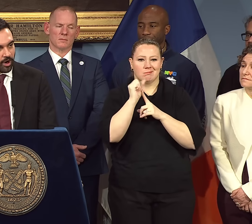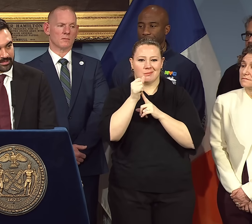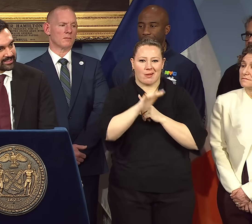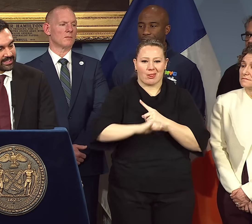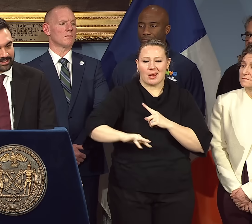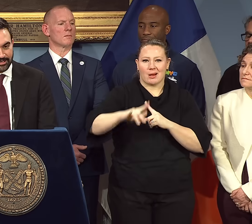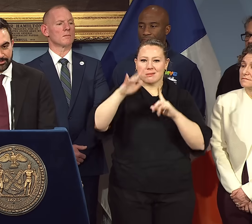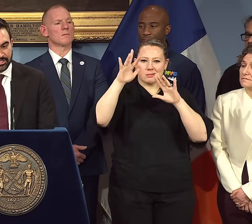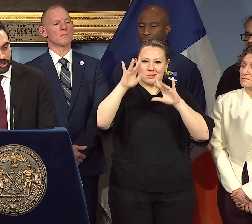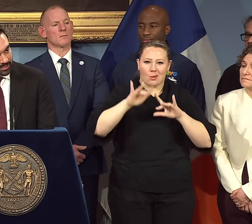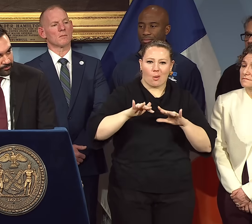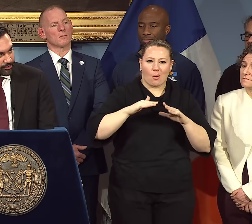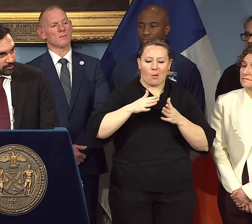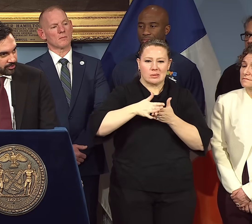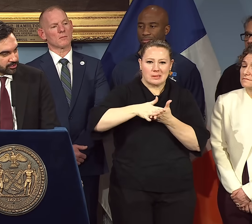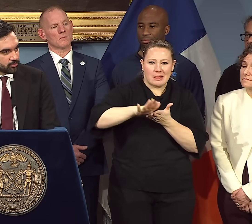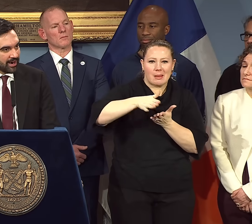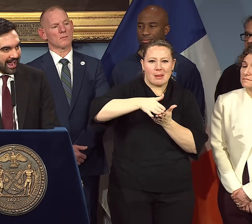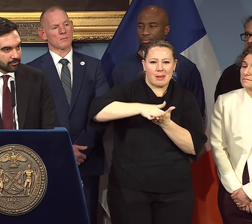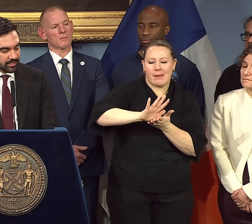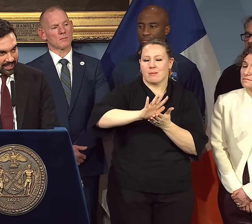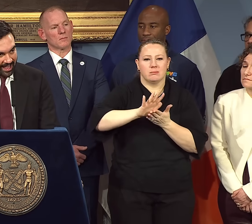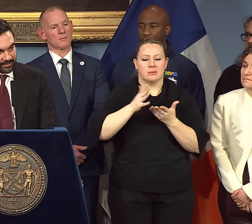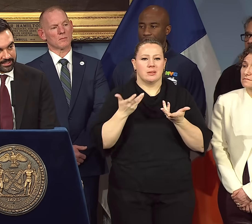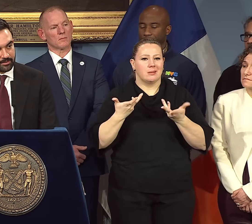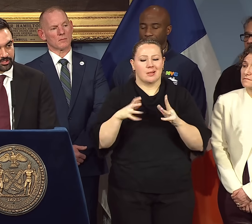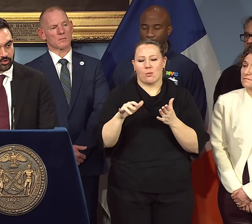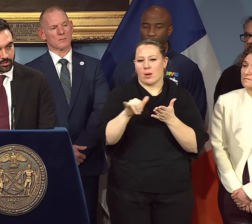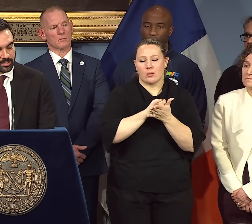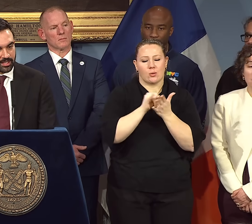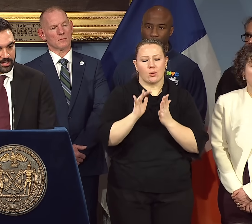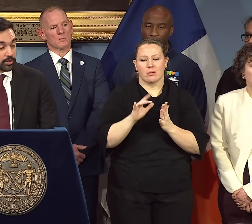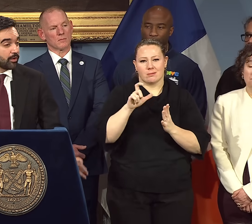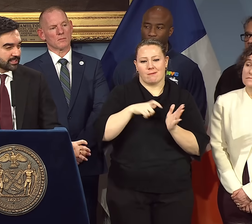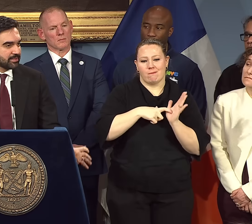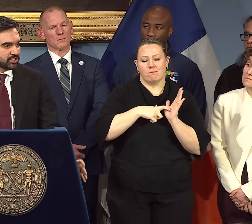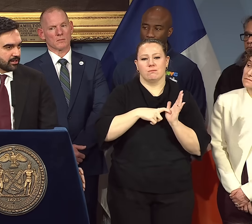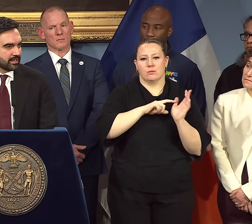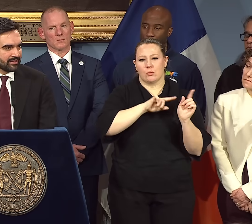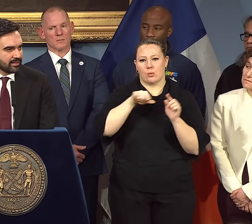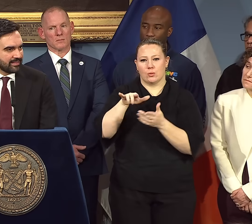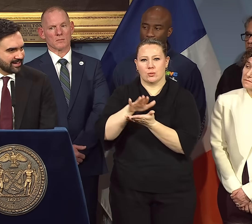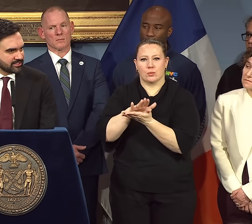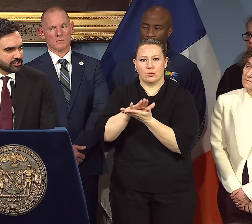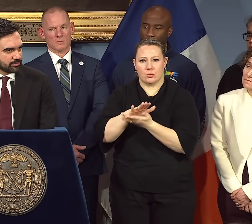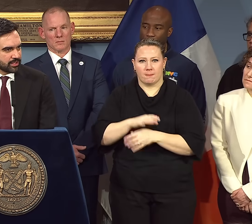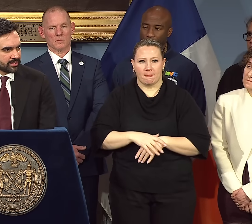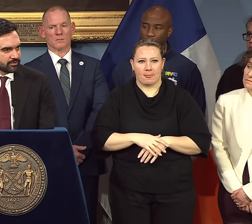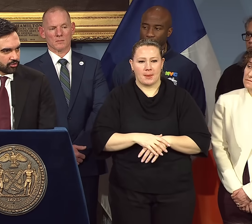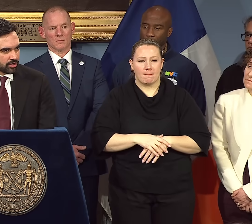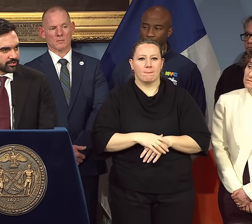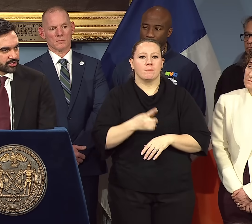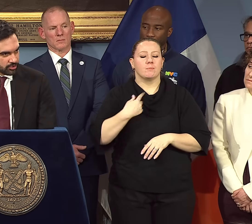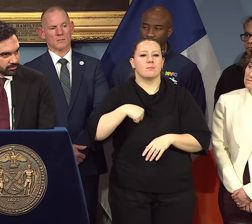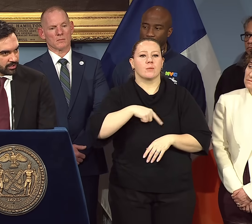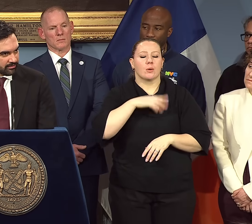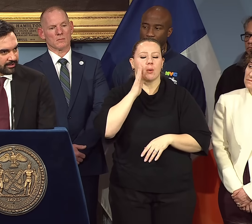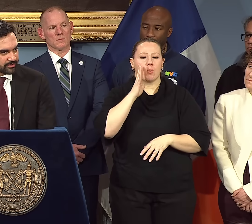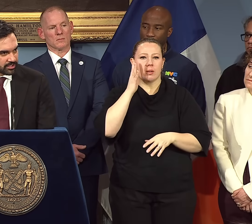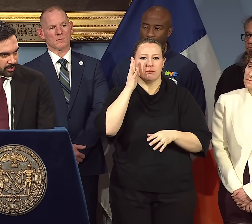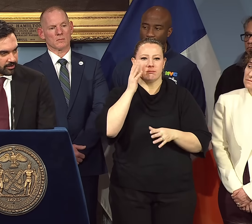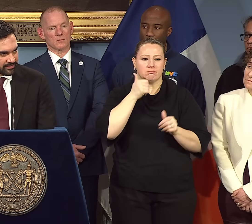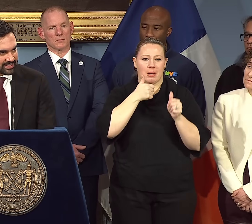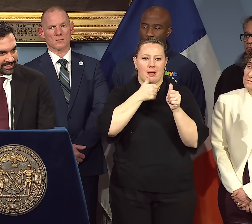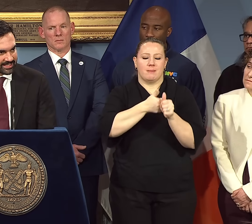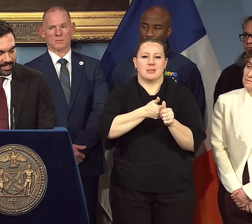didn't want there to be so many more New Yorkers who were out having to come to school. We're going to be sharing that decision with New Yorkers soon,